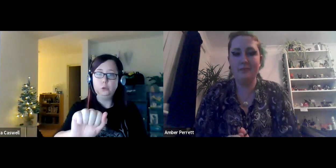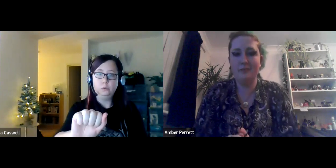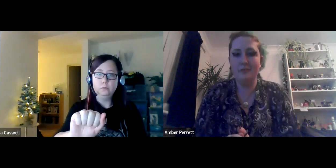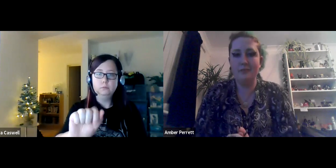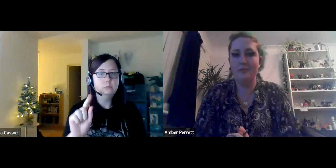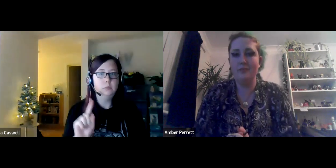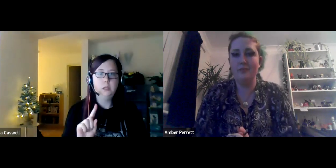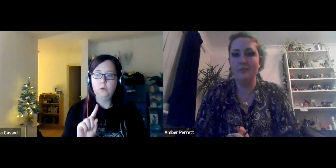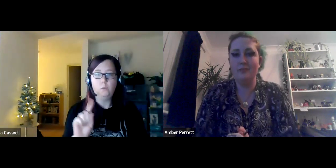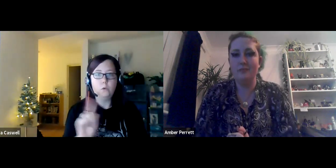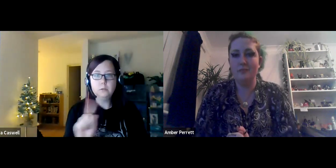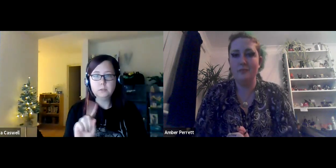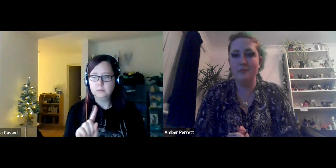you what?